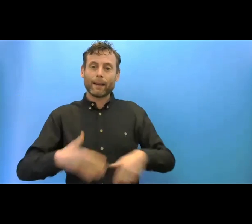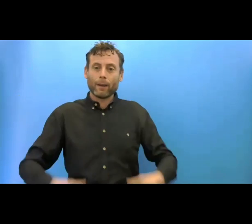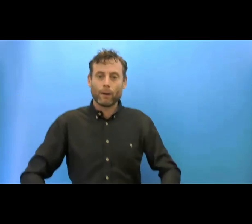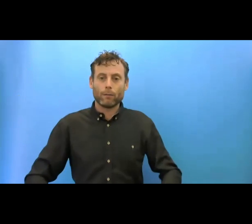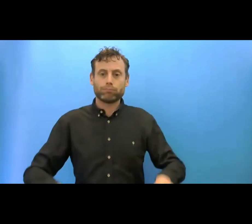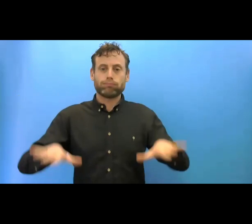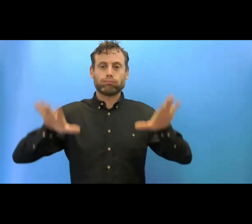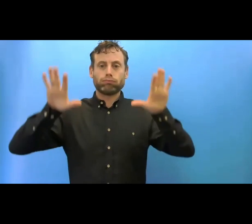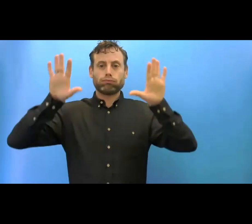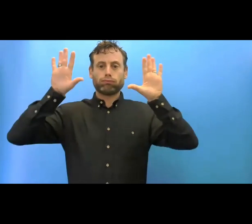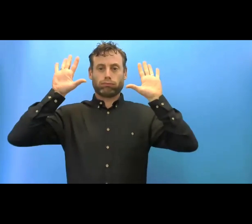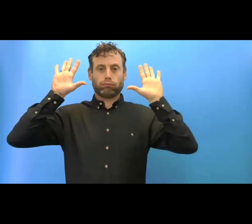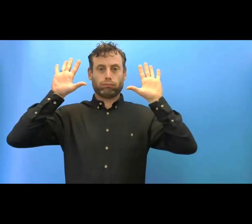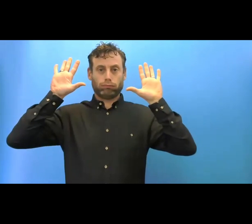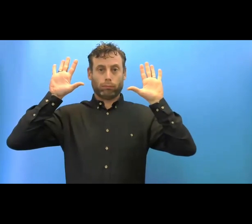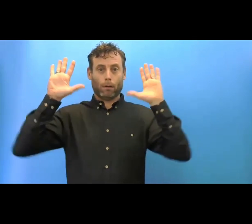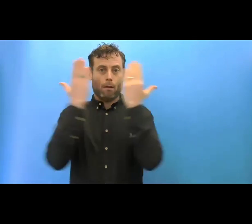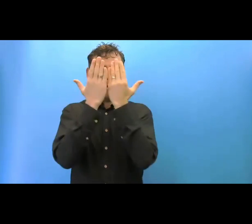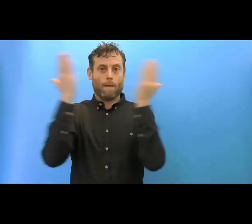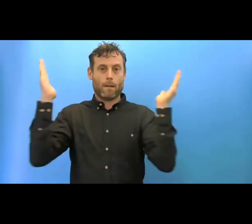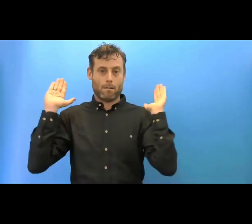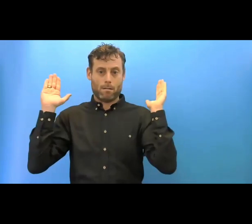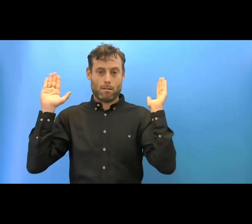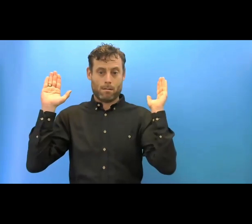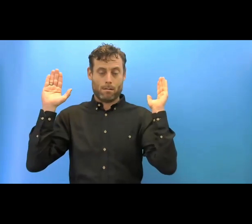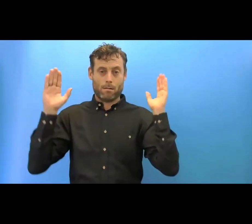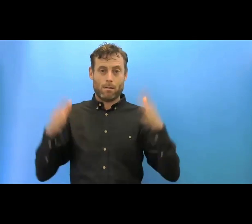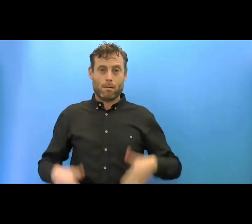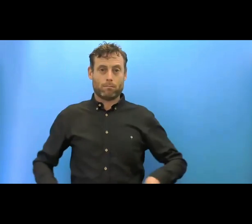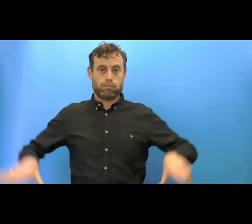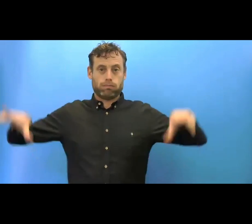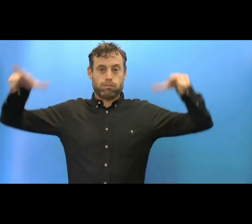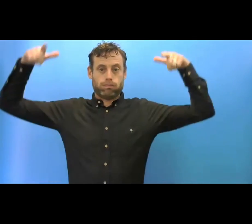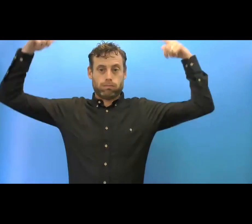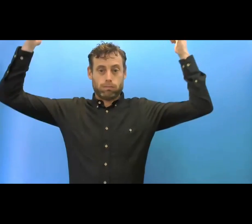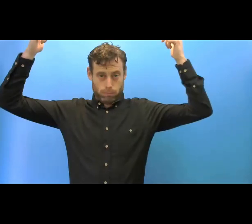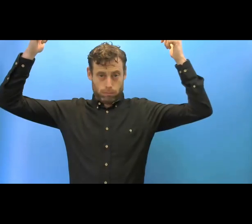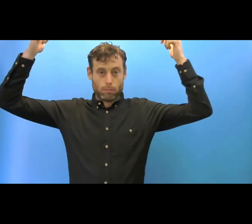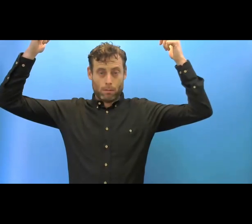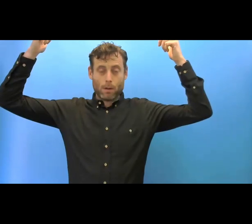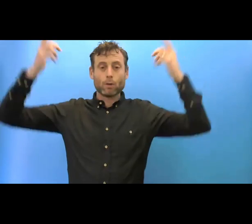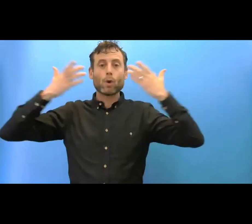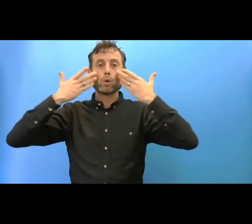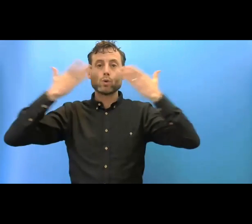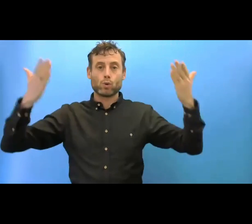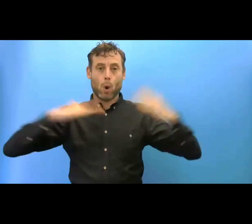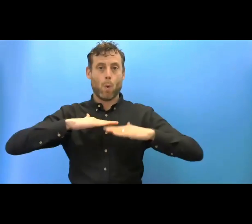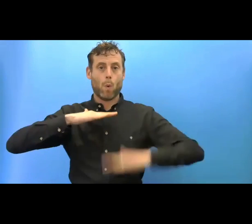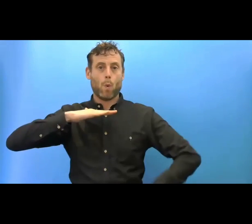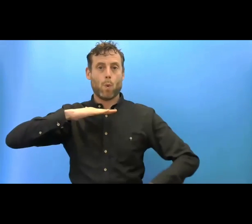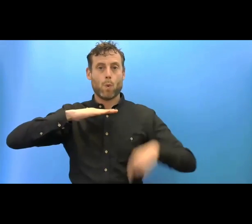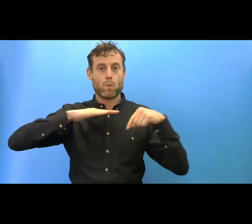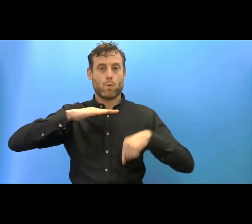face until all the balloons are on top and the dress then closes in over the top of my head. I really